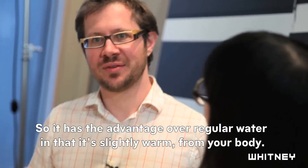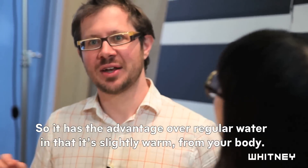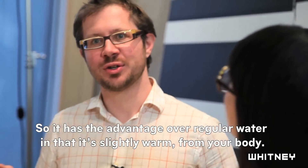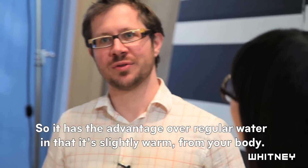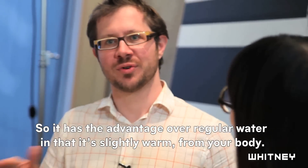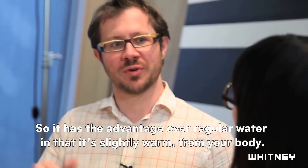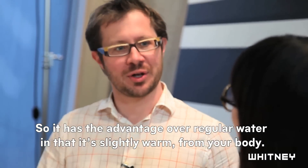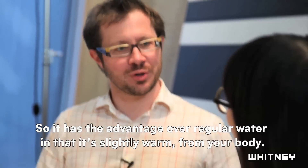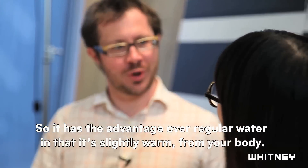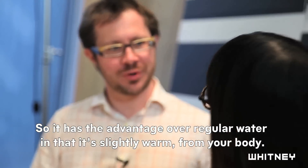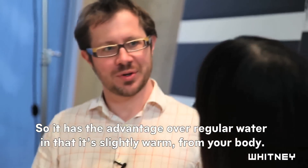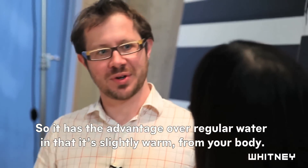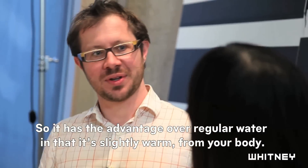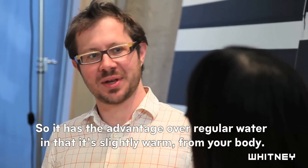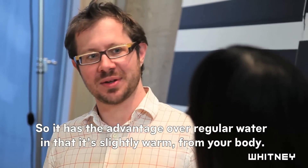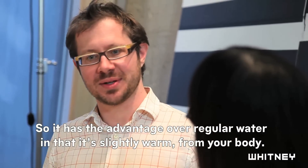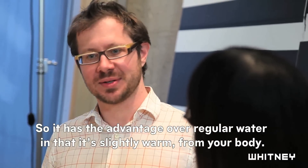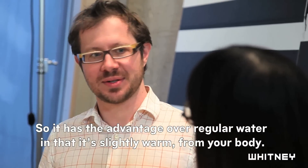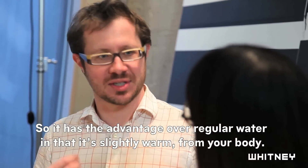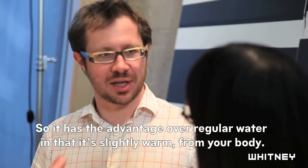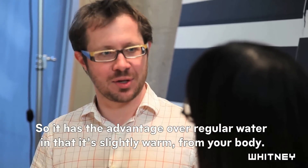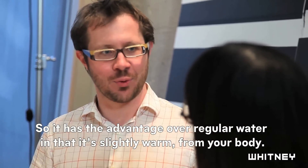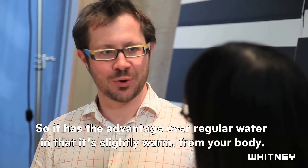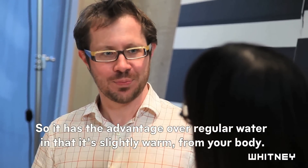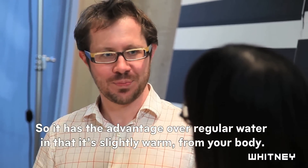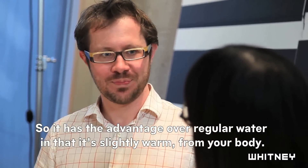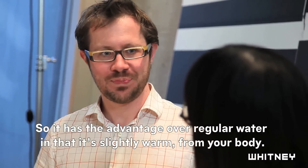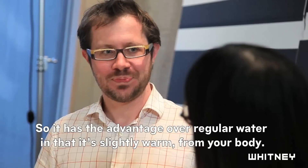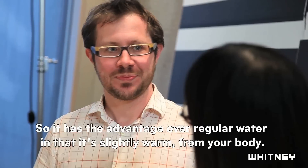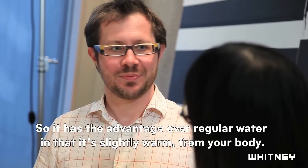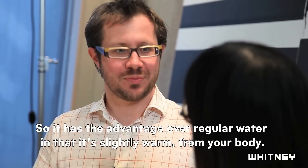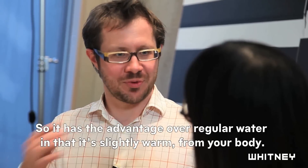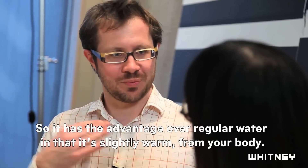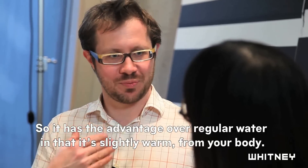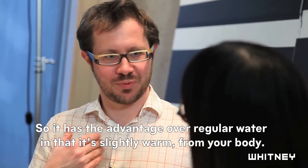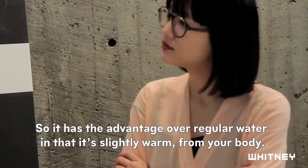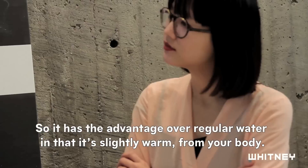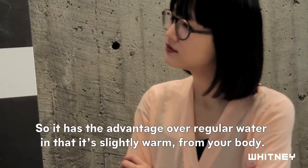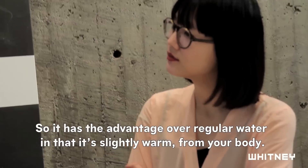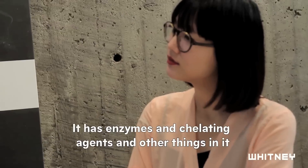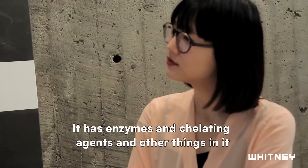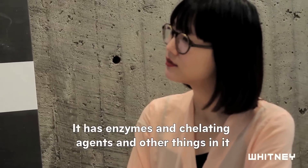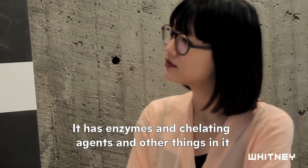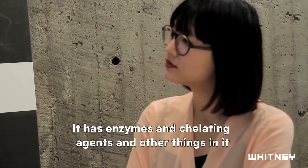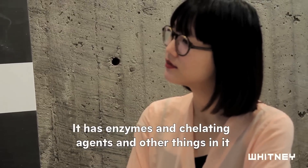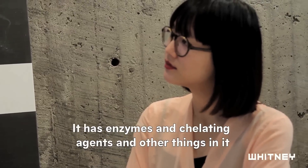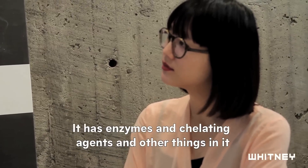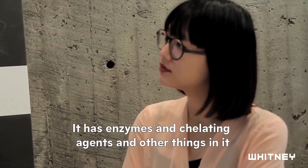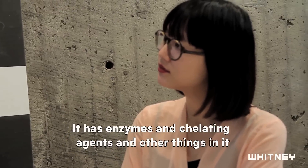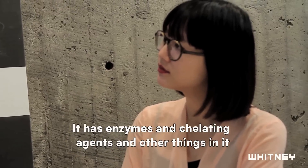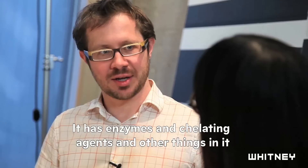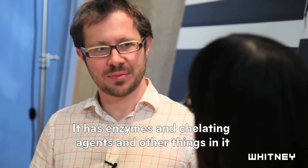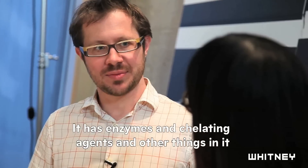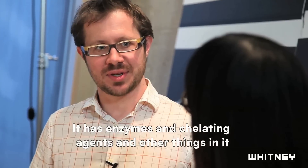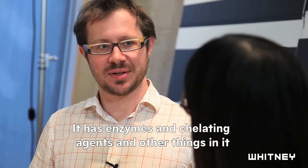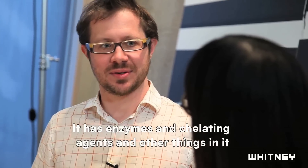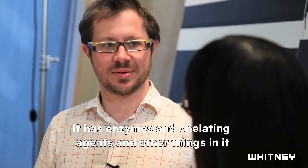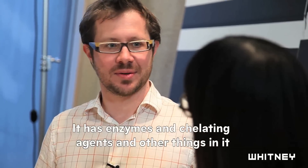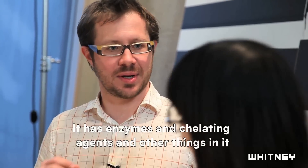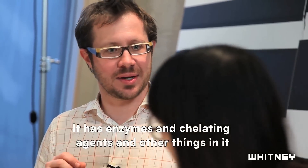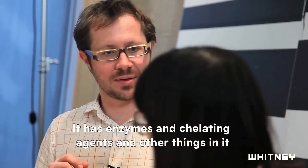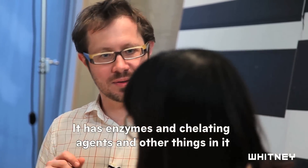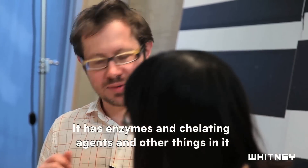advantage over regular water in that it's slightly warm from your body. It has enzymes